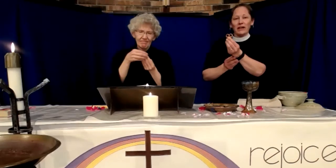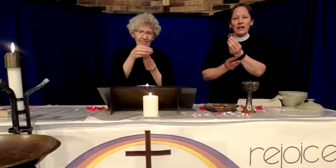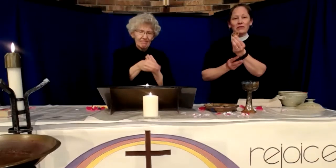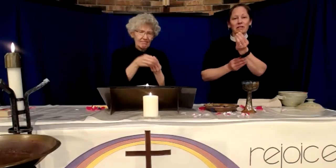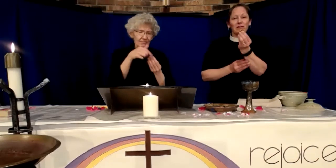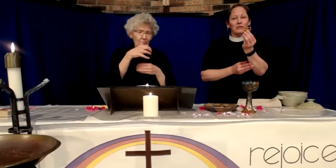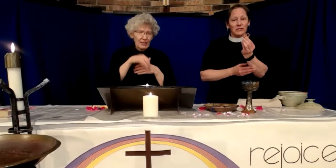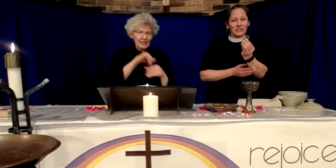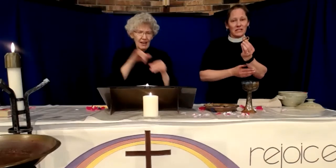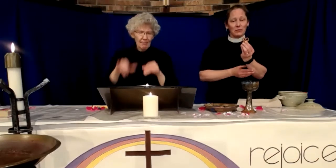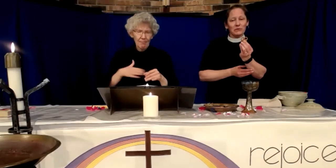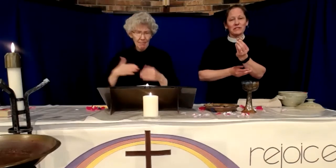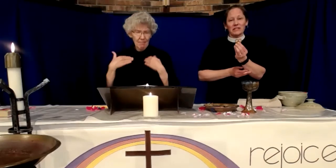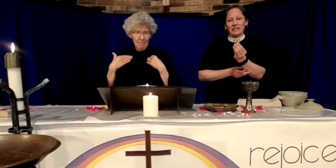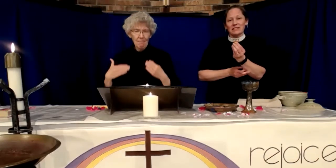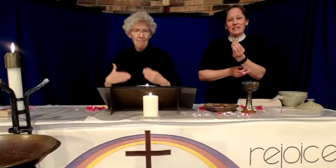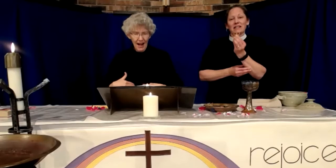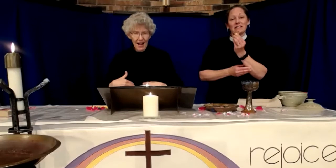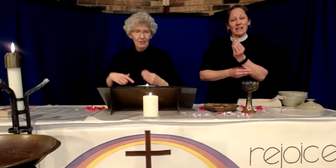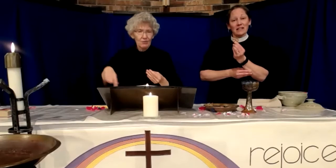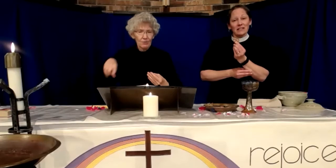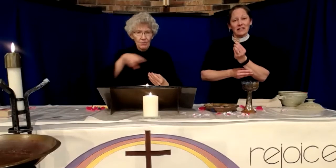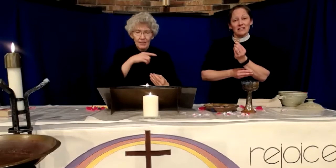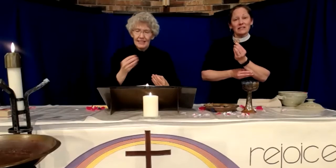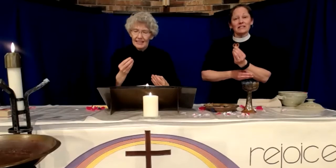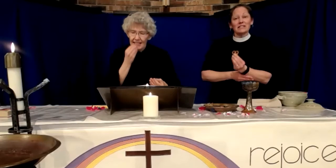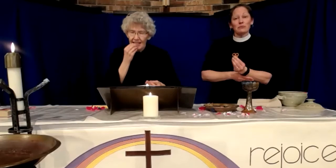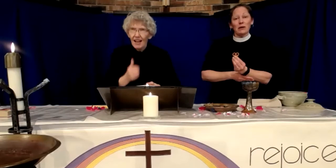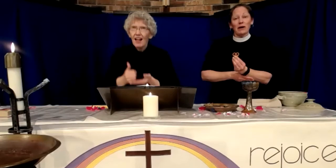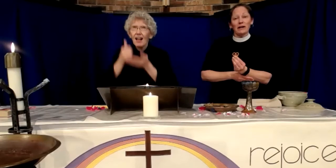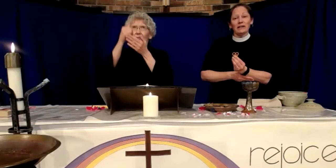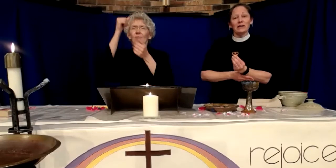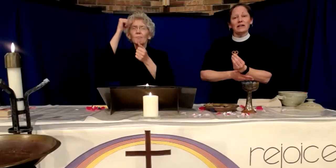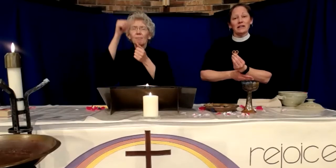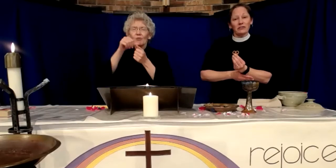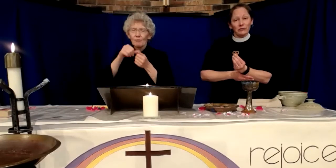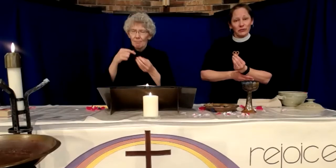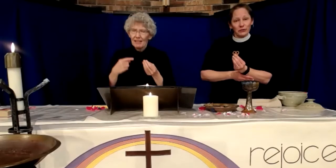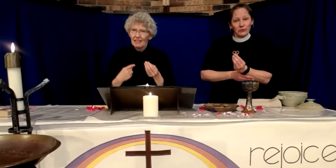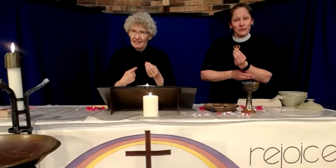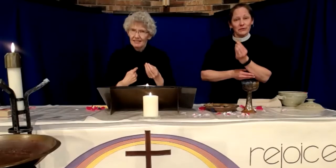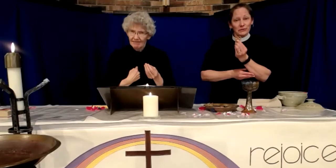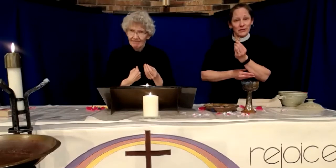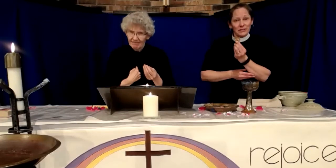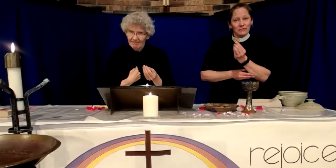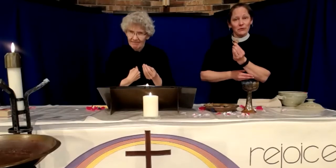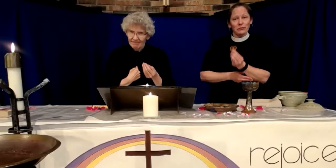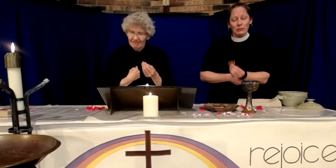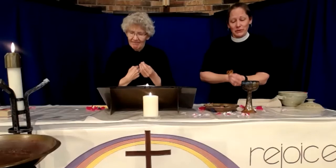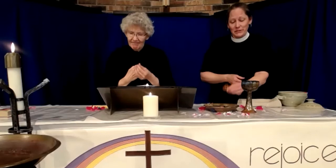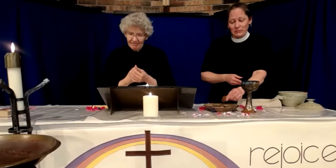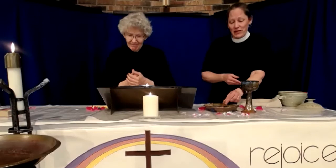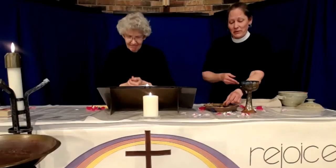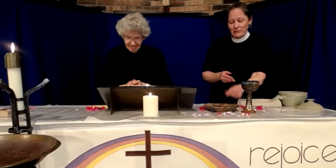broke it, and gave it for his disciples to eat, saying, "Take and eat, this is my body. Do this for